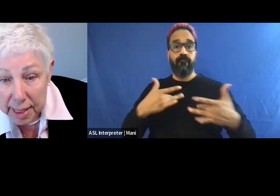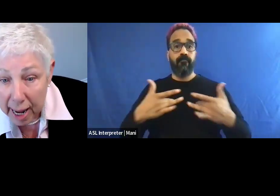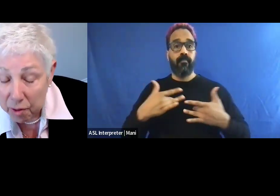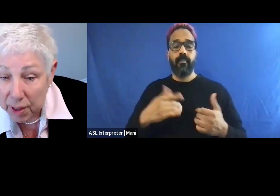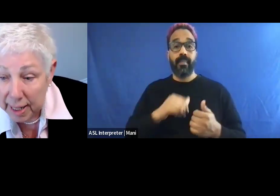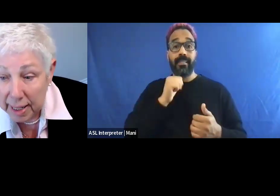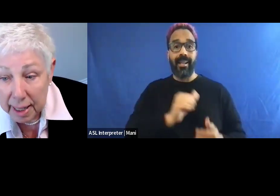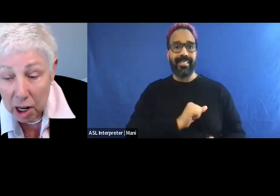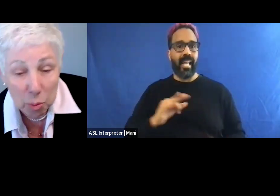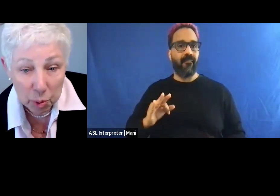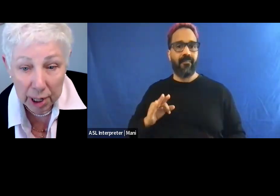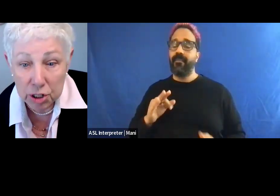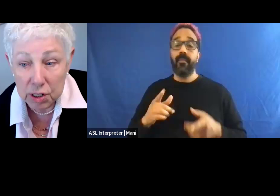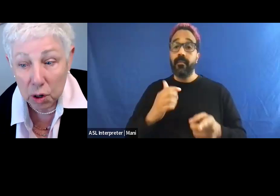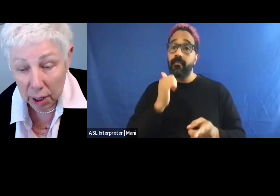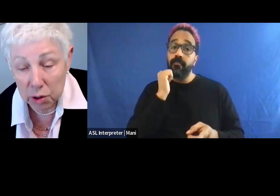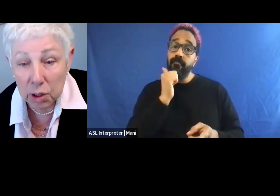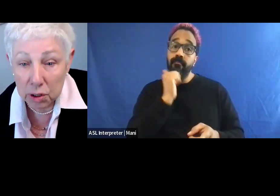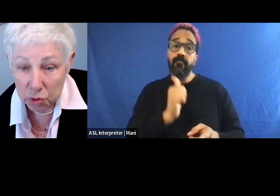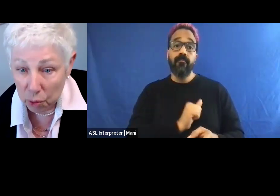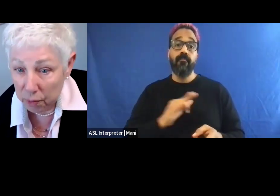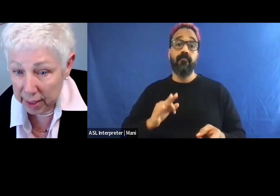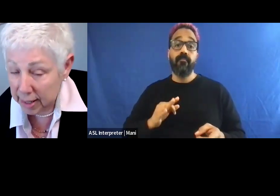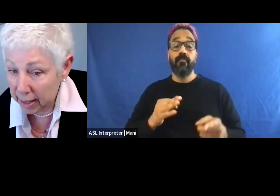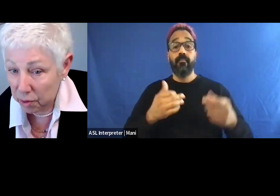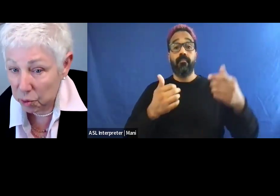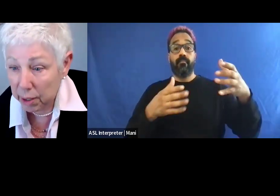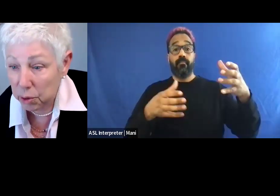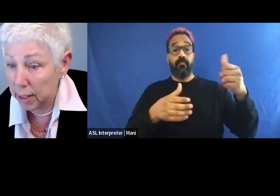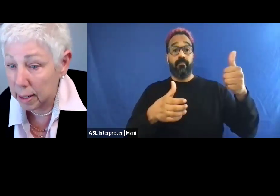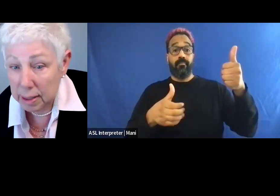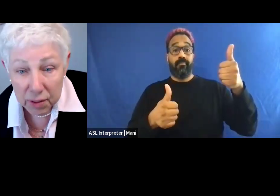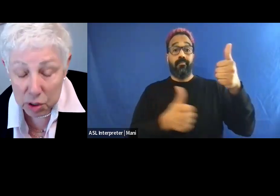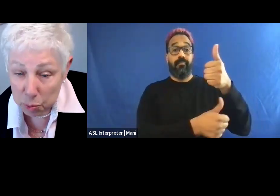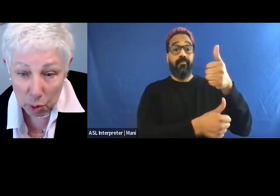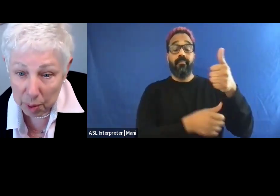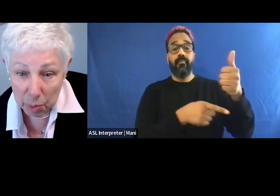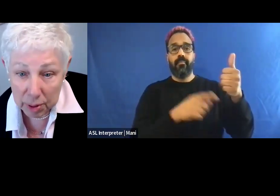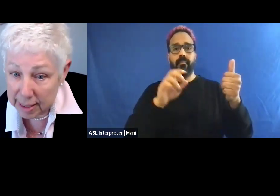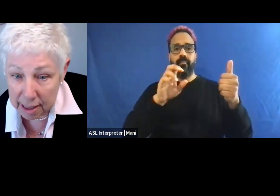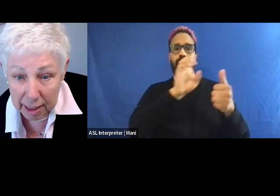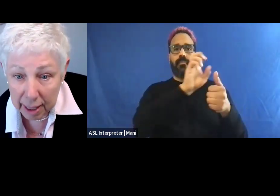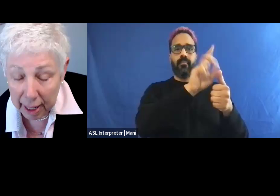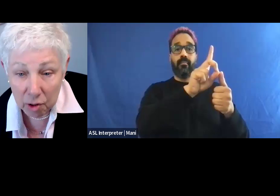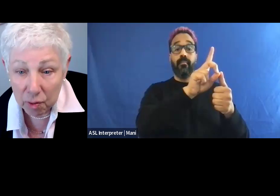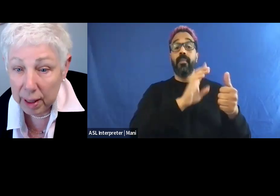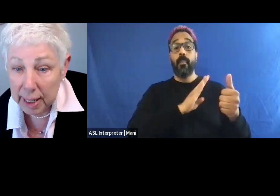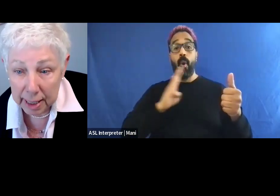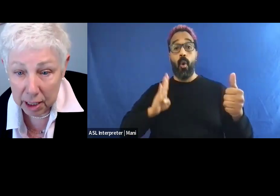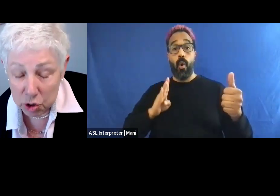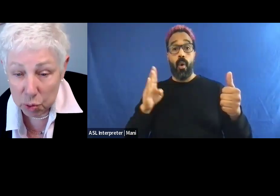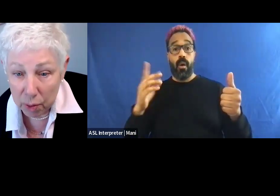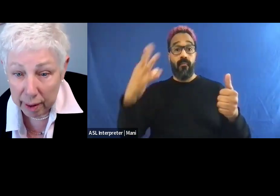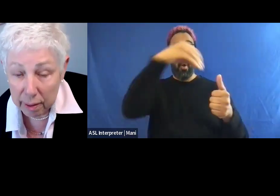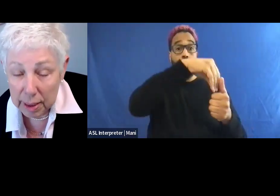other staff, the day-to-day operations are under the control of the executive director, and an individual board member does not have